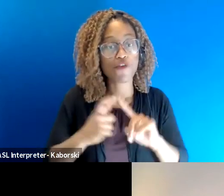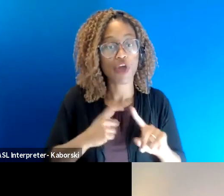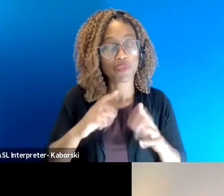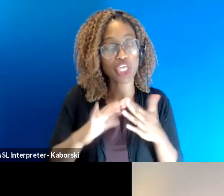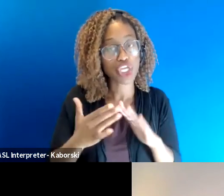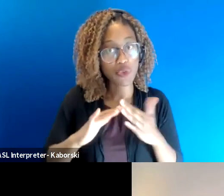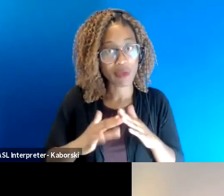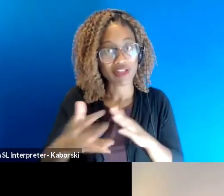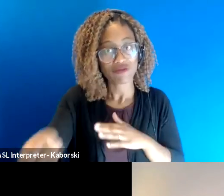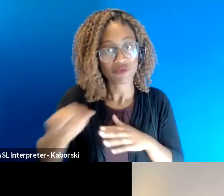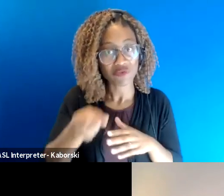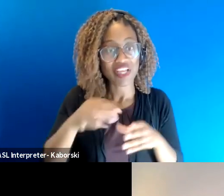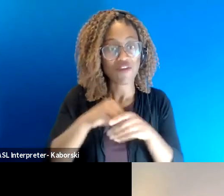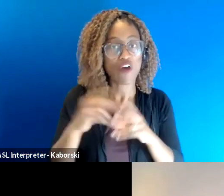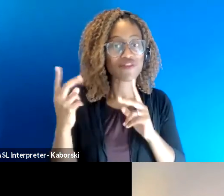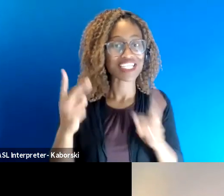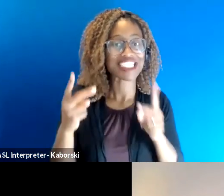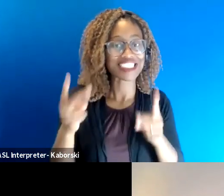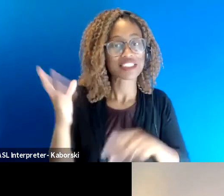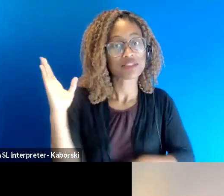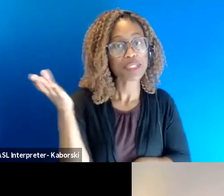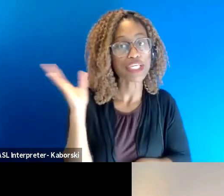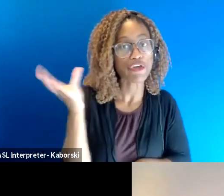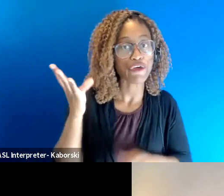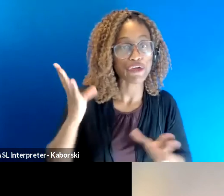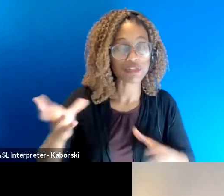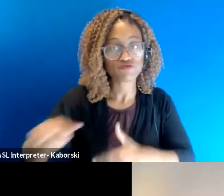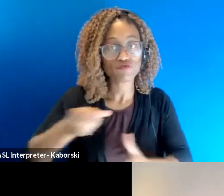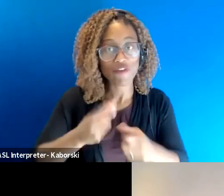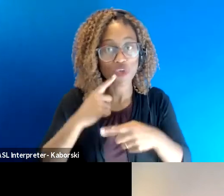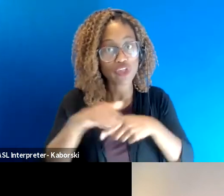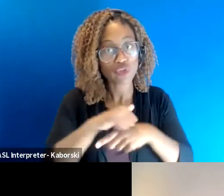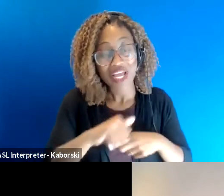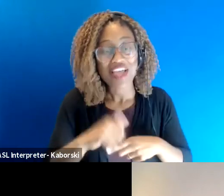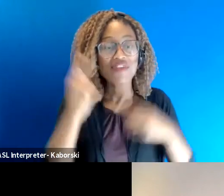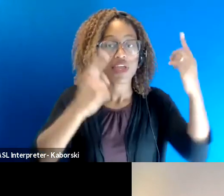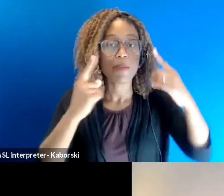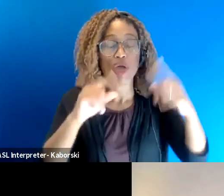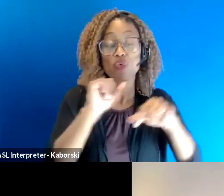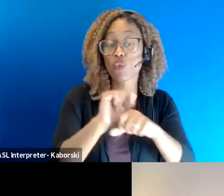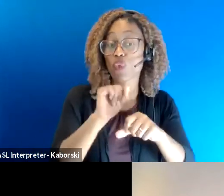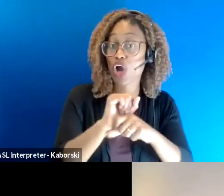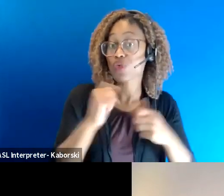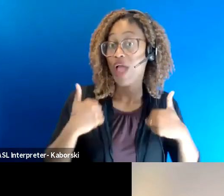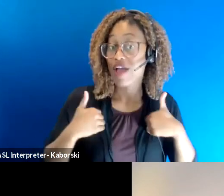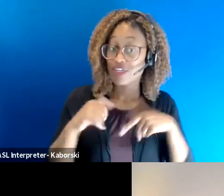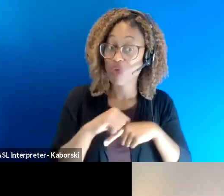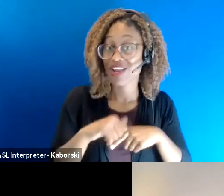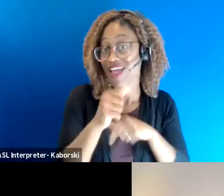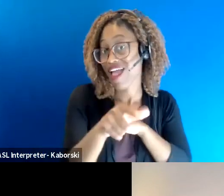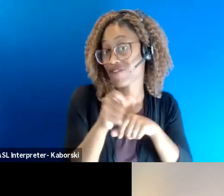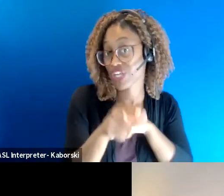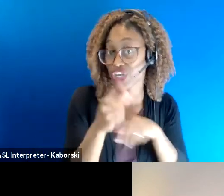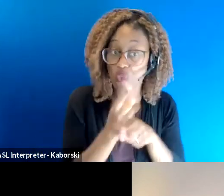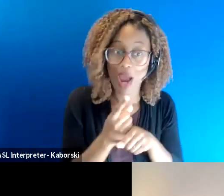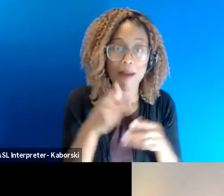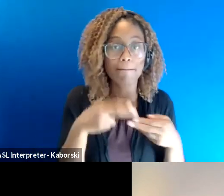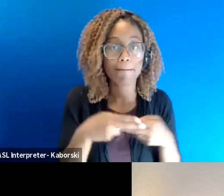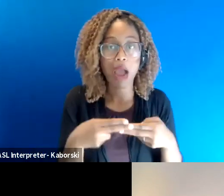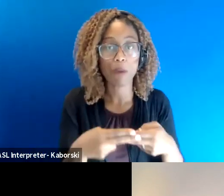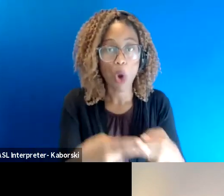community. I mean, think about it when you're at work and you have to do a training you have to do every year, and it's a